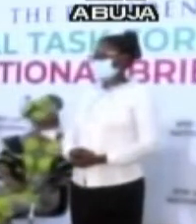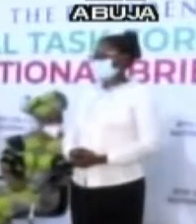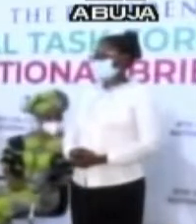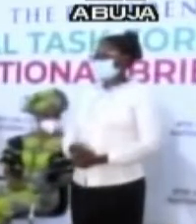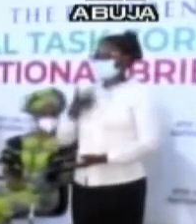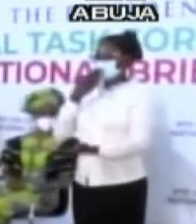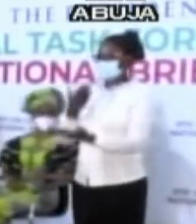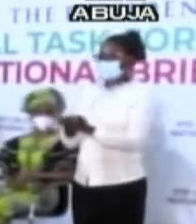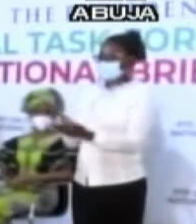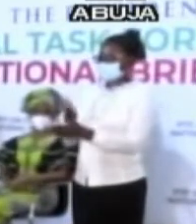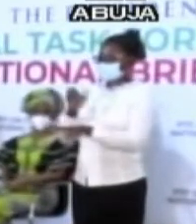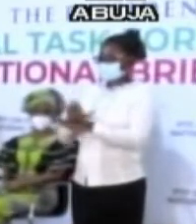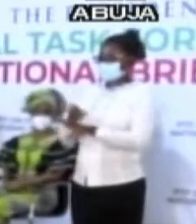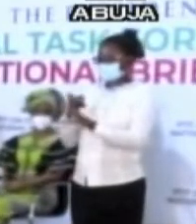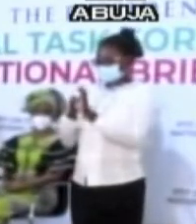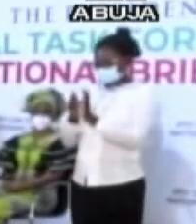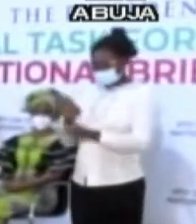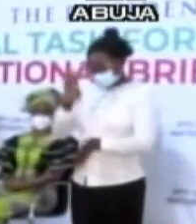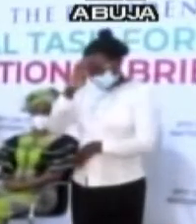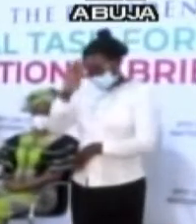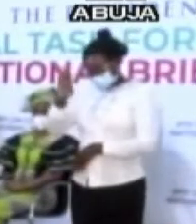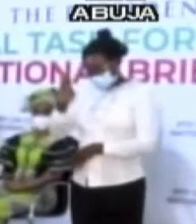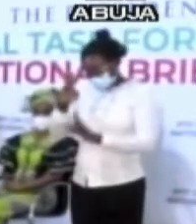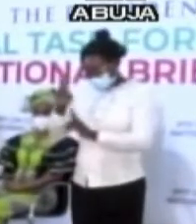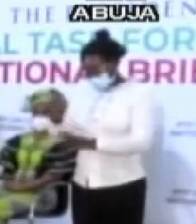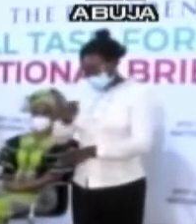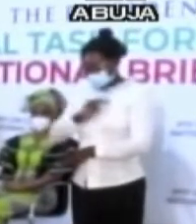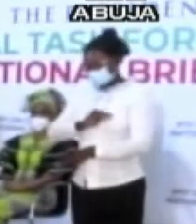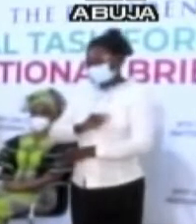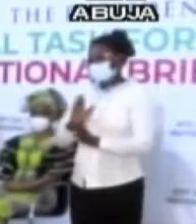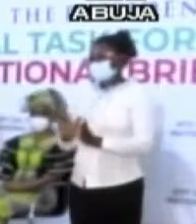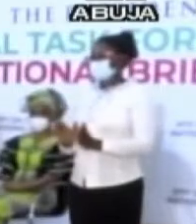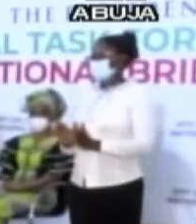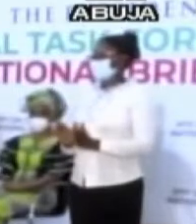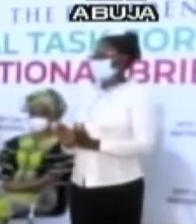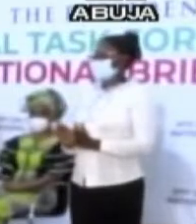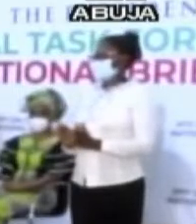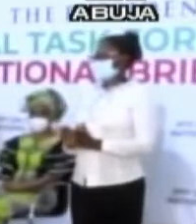Good evening, Chairman, sir, honorable ministers,